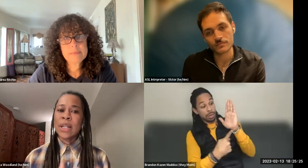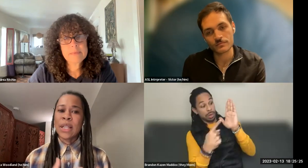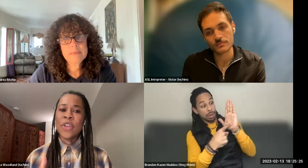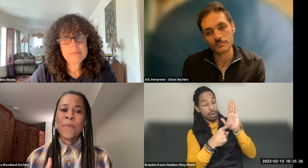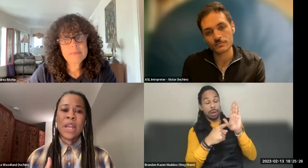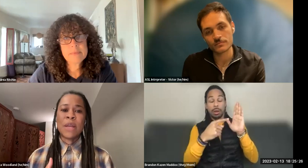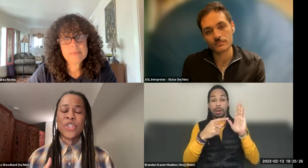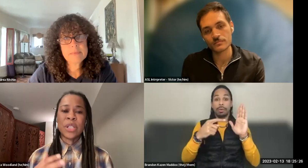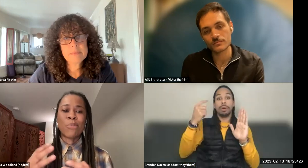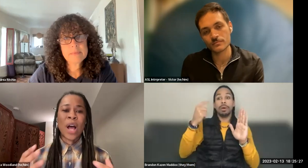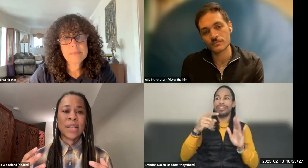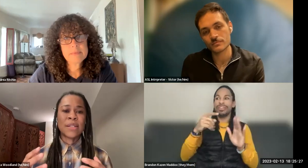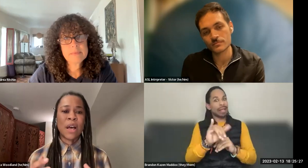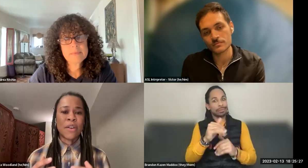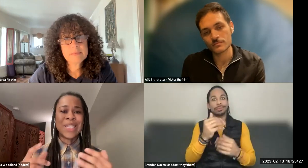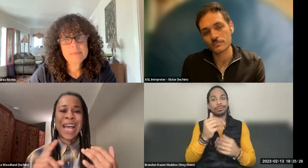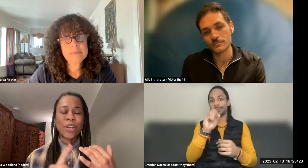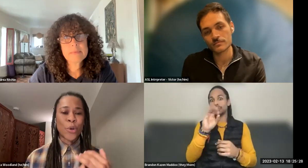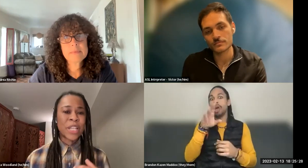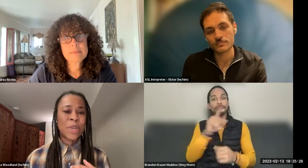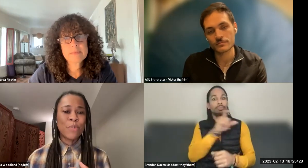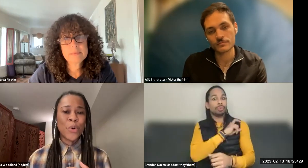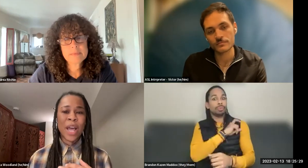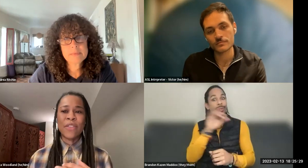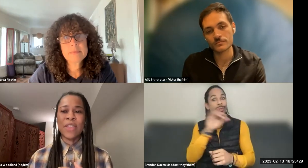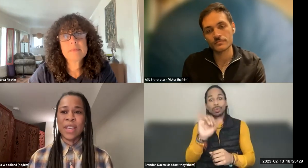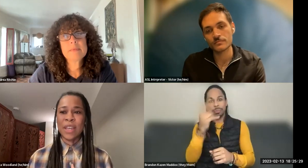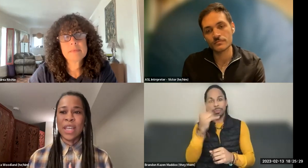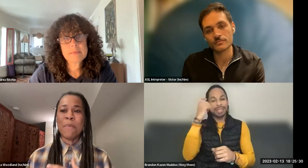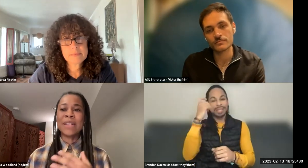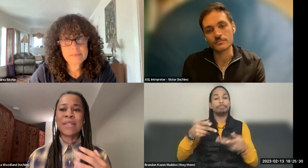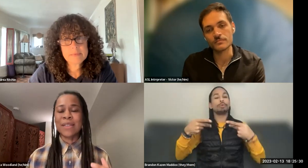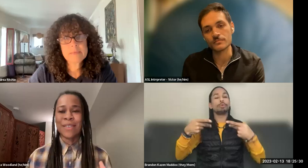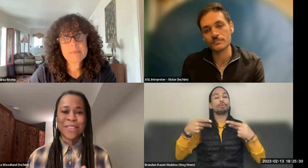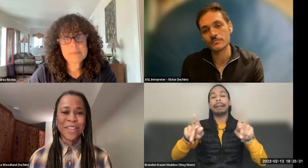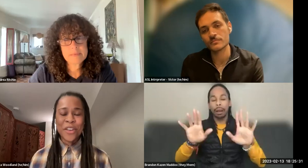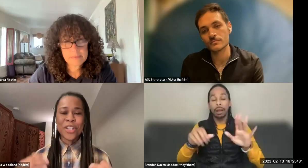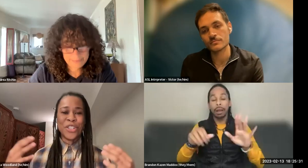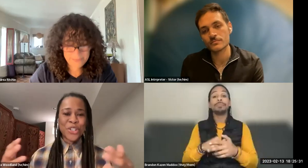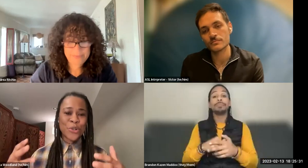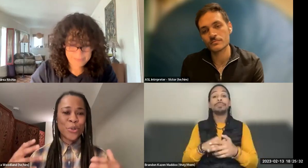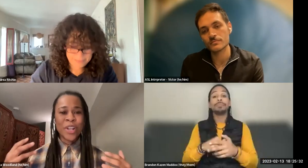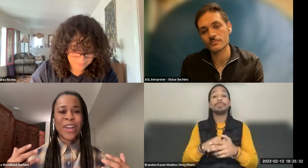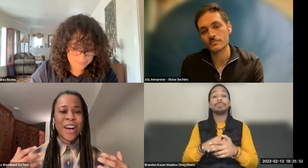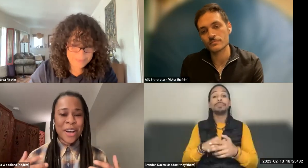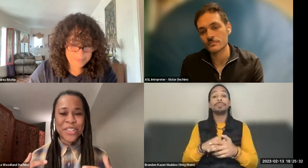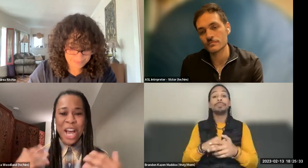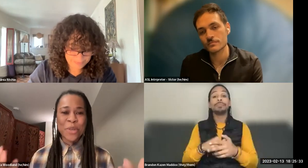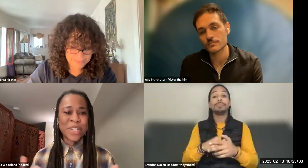I also want to lift up and name just the process of diagnosing people and the immense